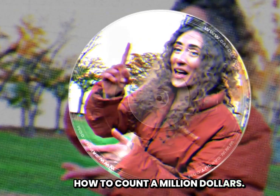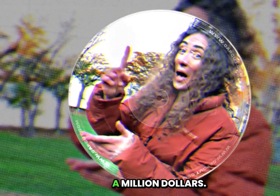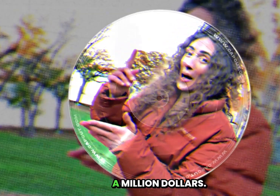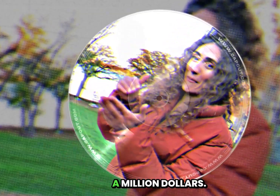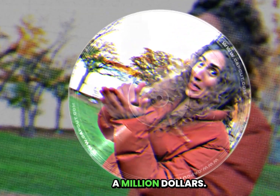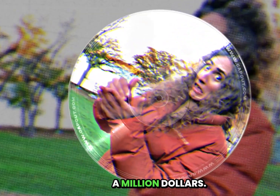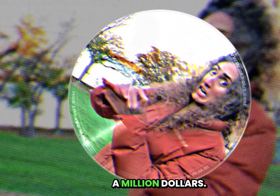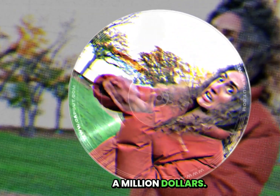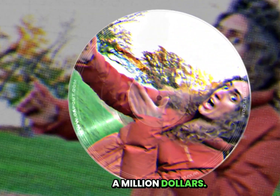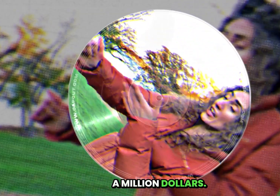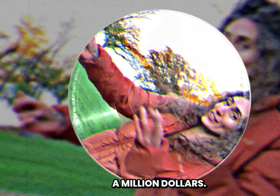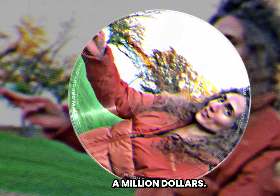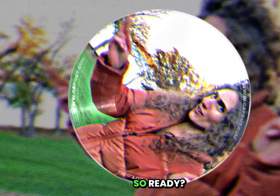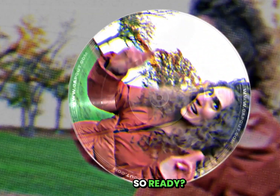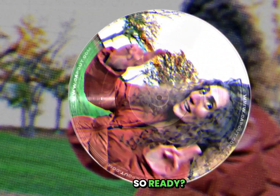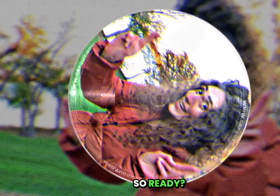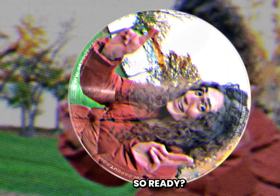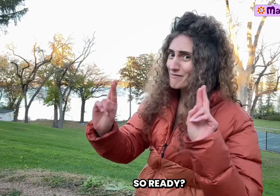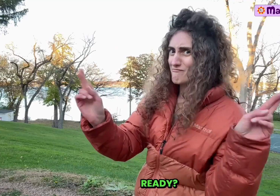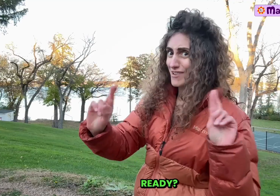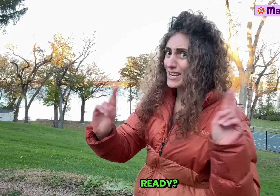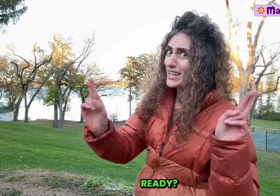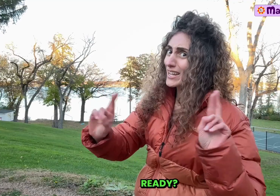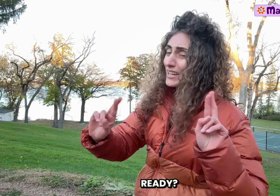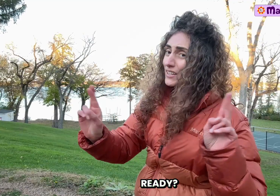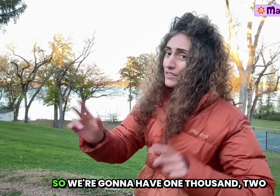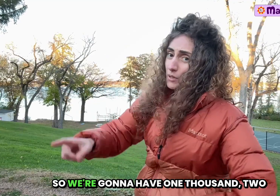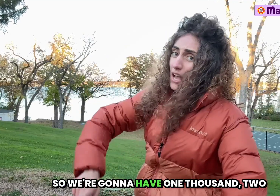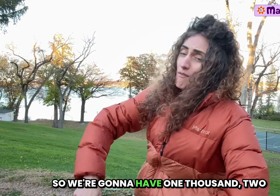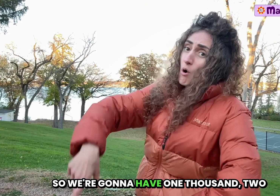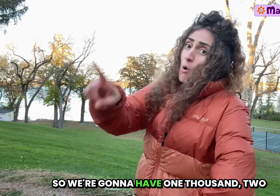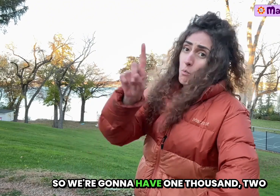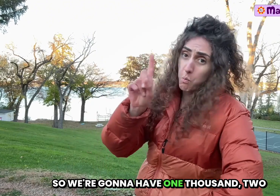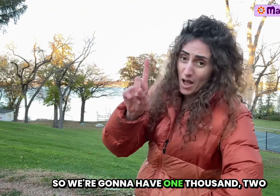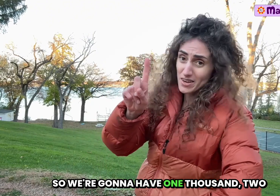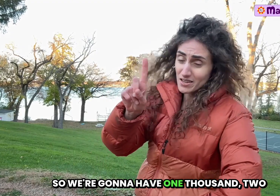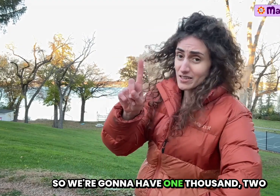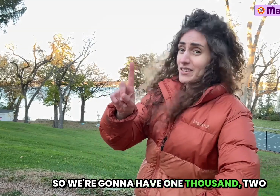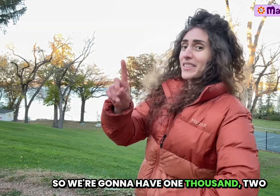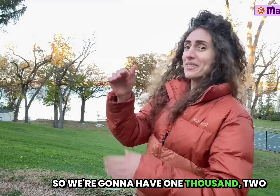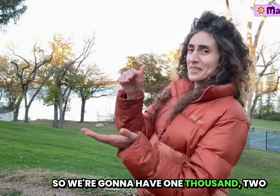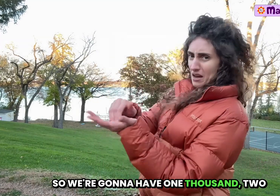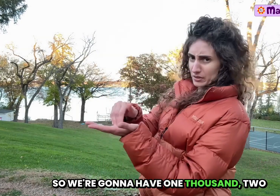A million dollars! So ready? Ready? So we're gonna have one thousand,